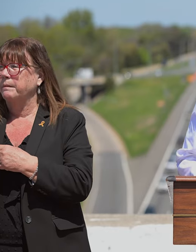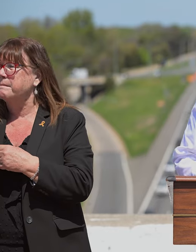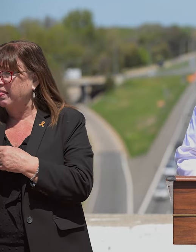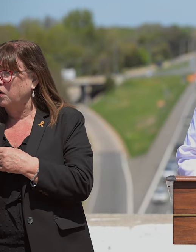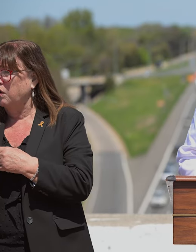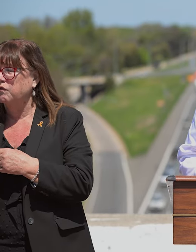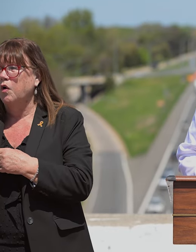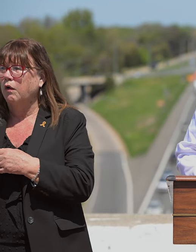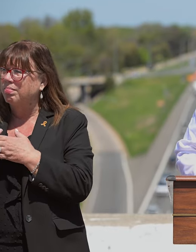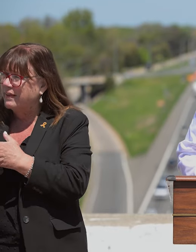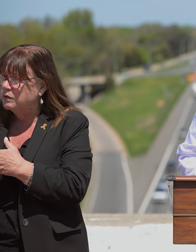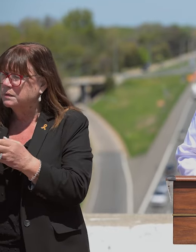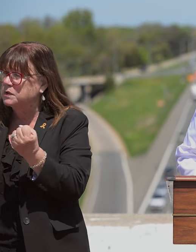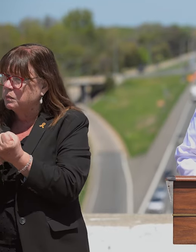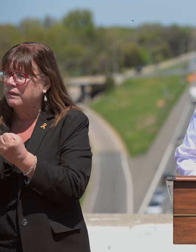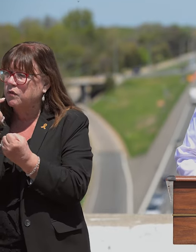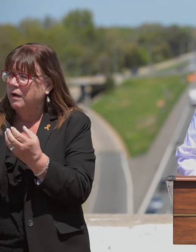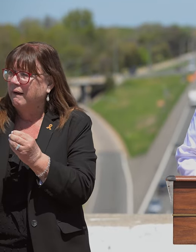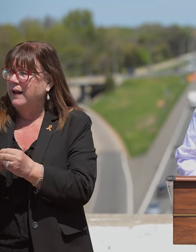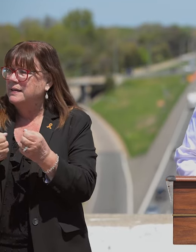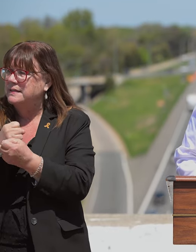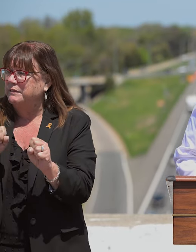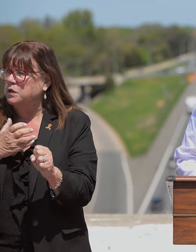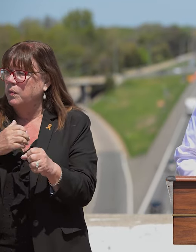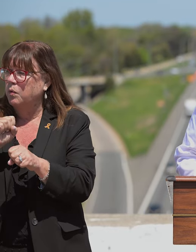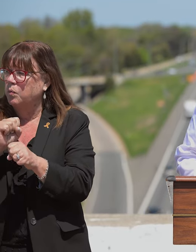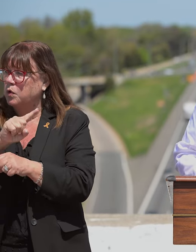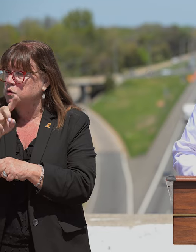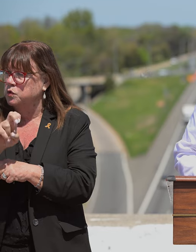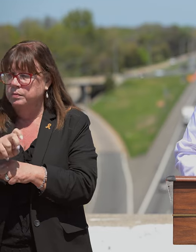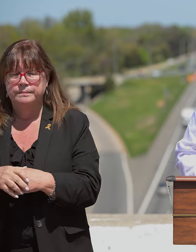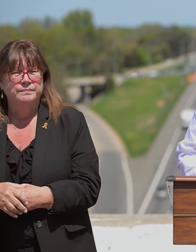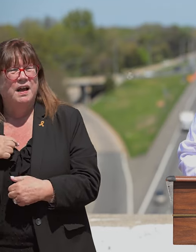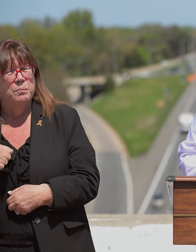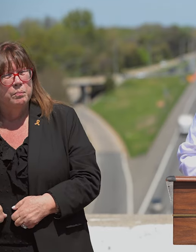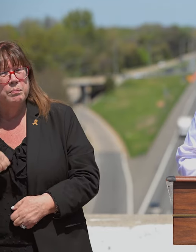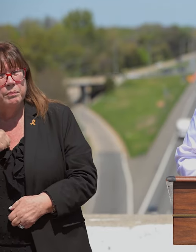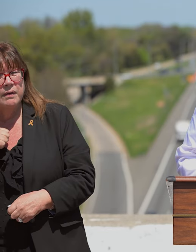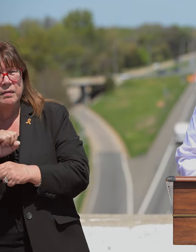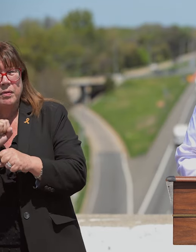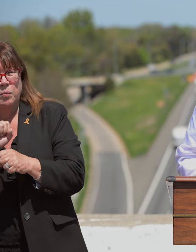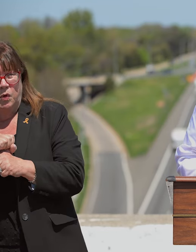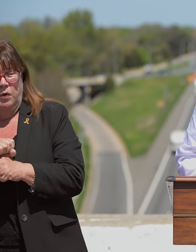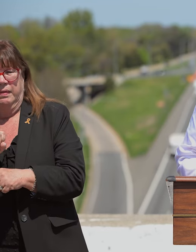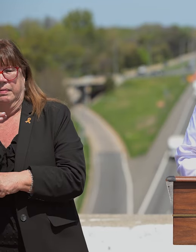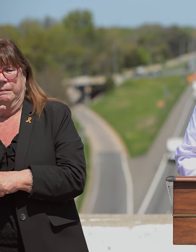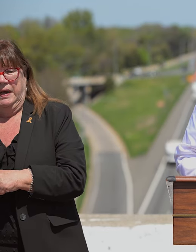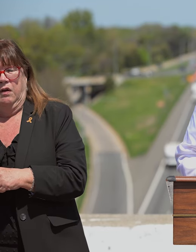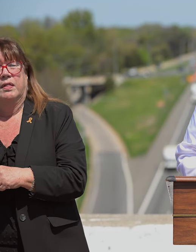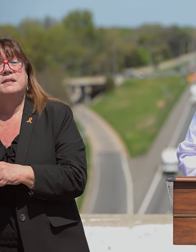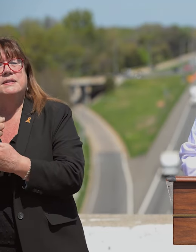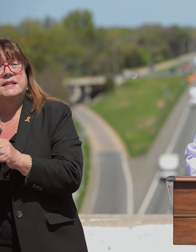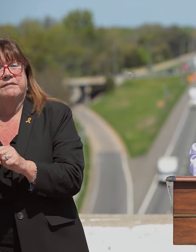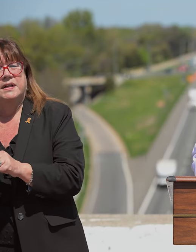her leadership and support in enhancing safety in our work zones. I'm proud of the work accomplished by the Maryland Work Zone Safety Work Group, which